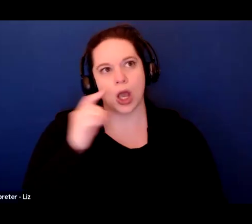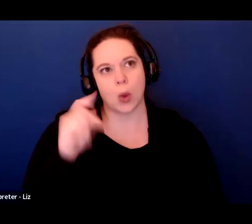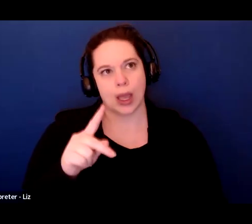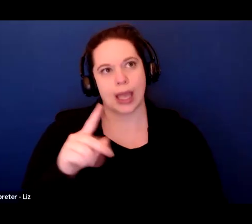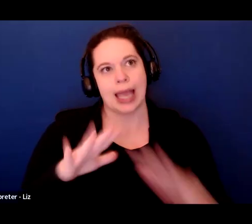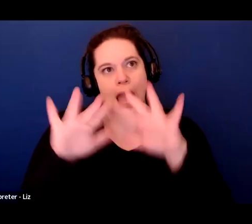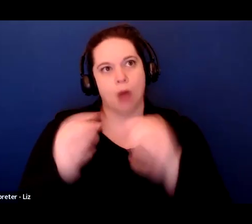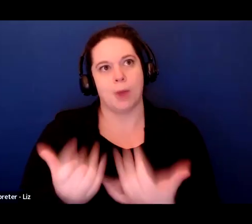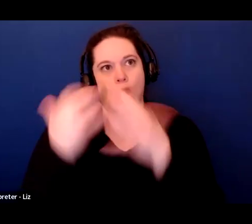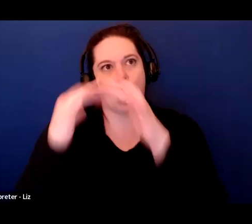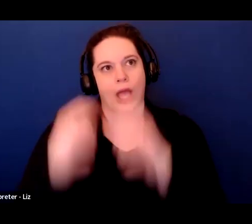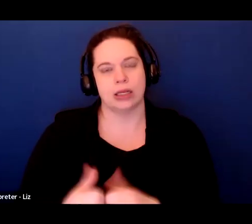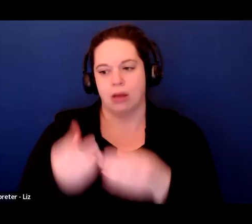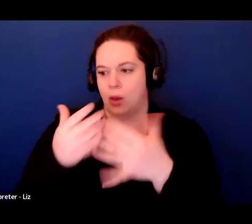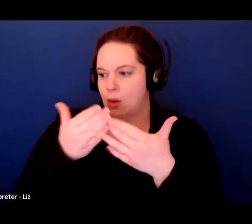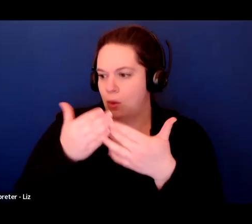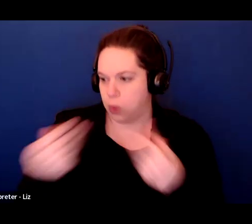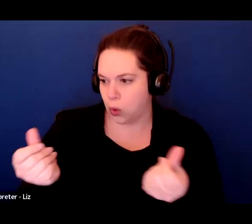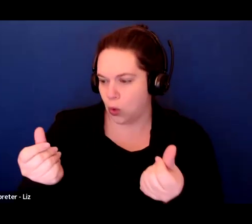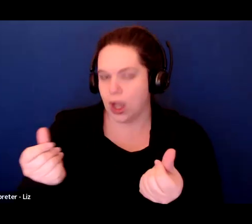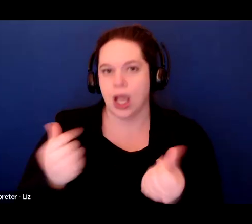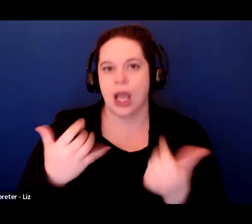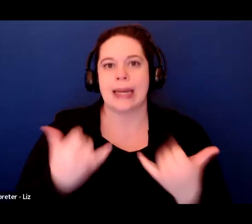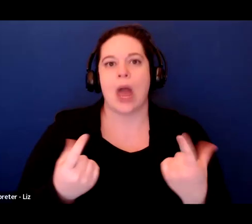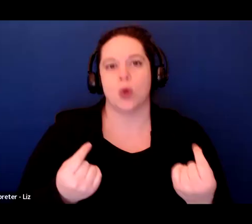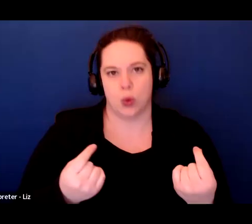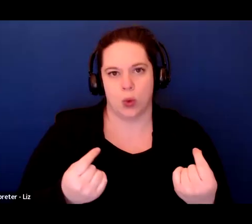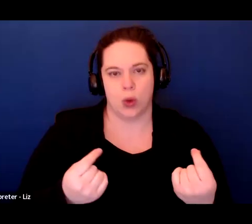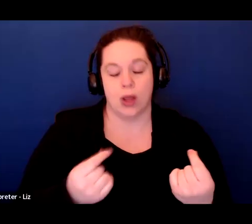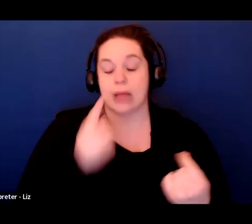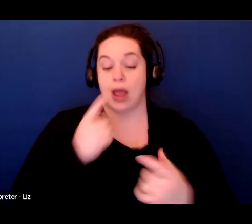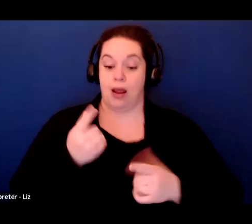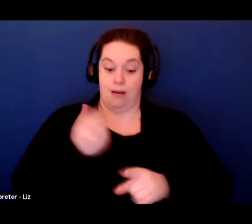burned down. What are we going to do? So think about long term. Okay, if this